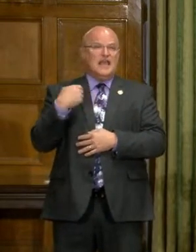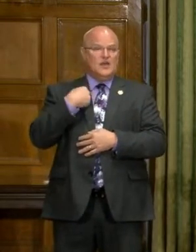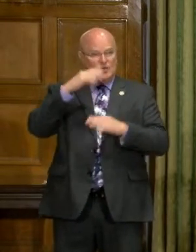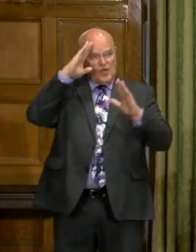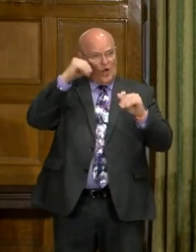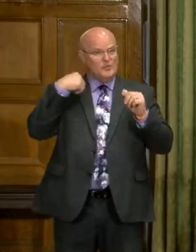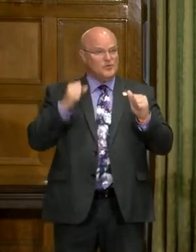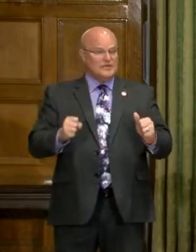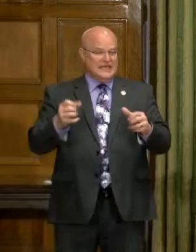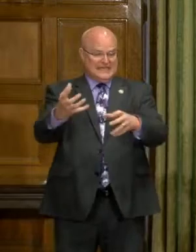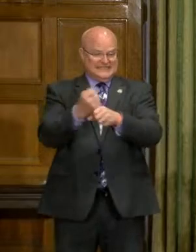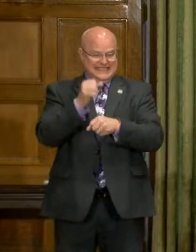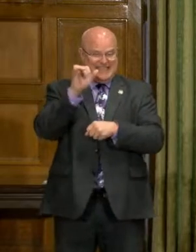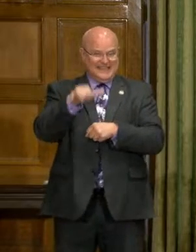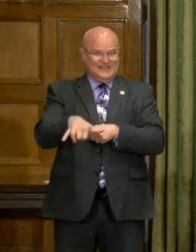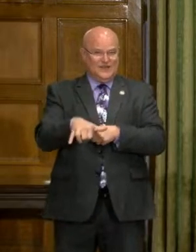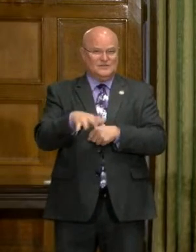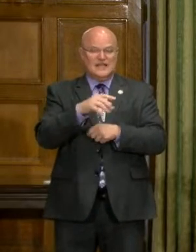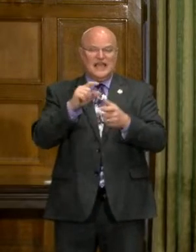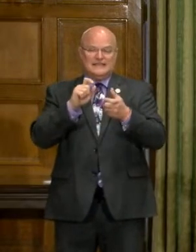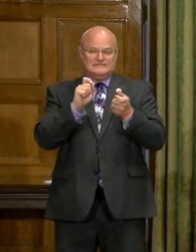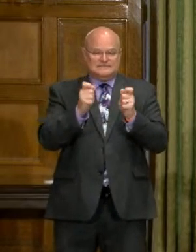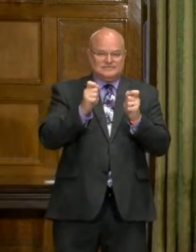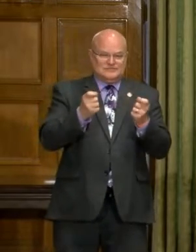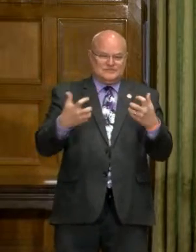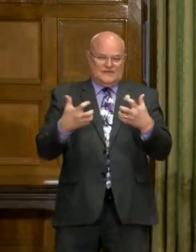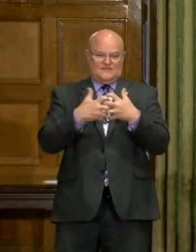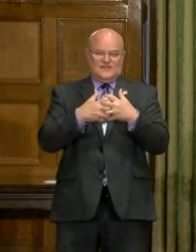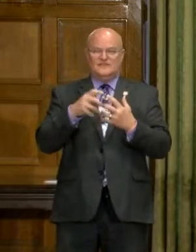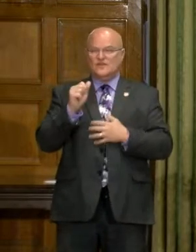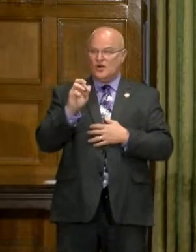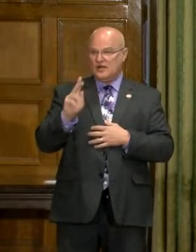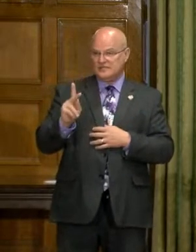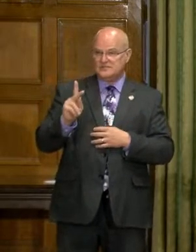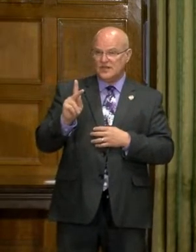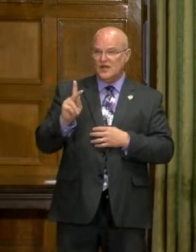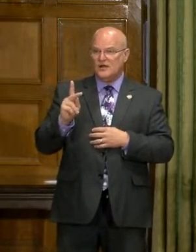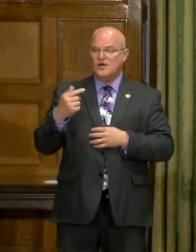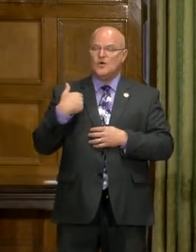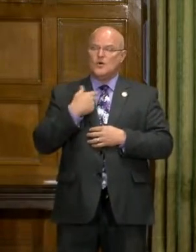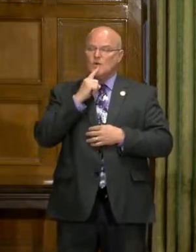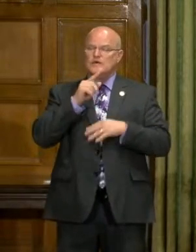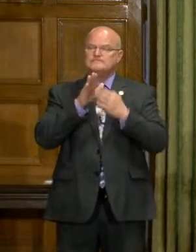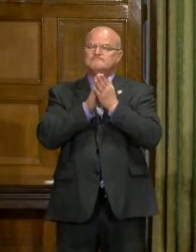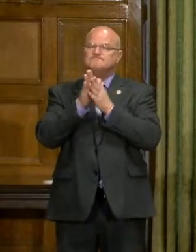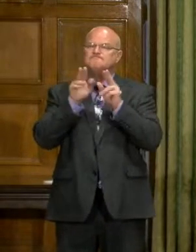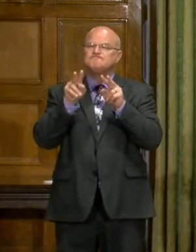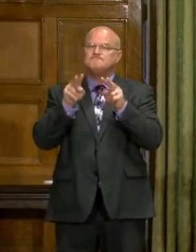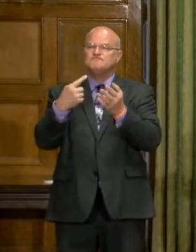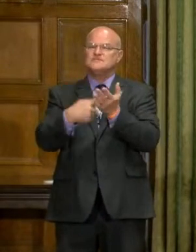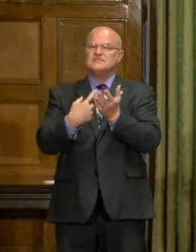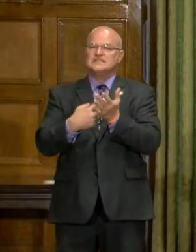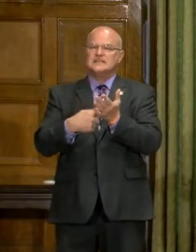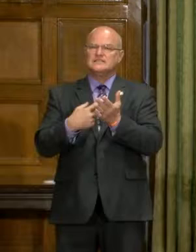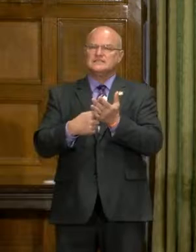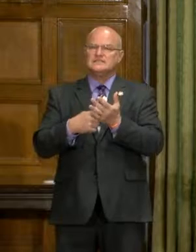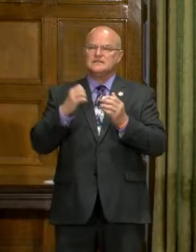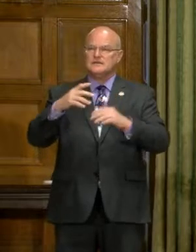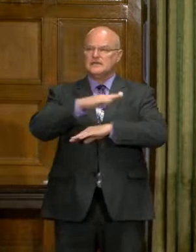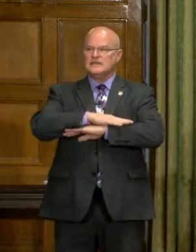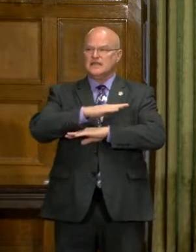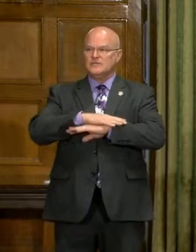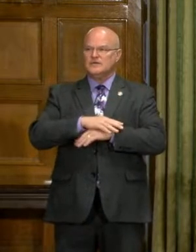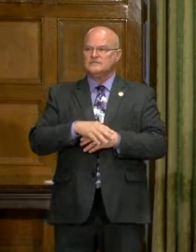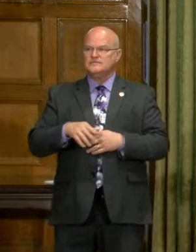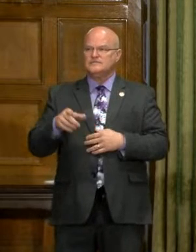we hope that we can take those, we can tailor-make them and make them fit for Arkansas. So we look forward to those discussions. Back to the